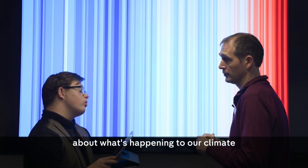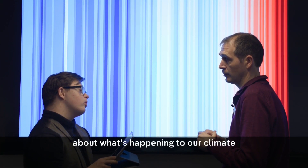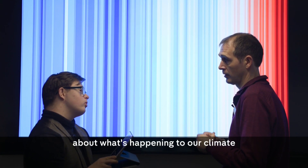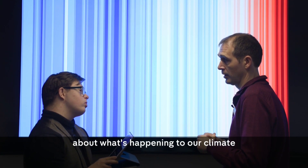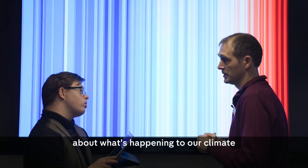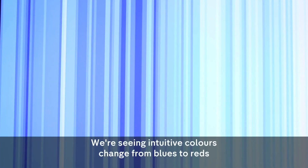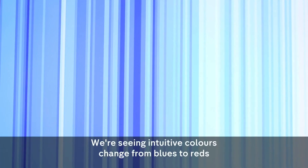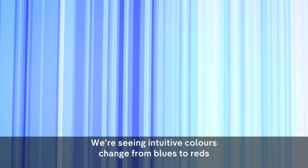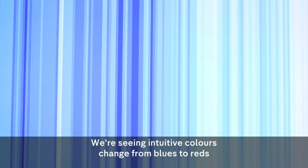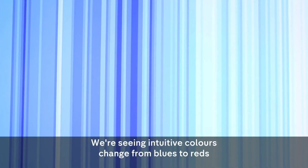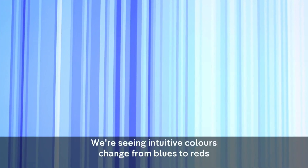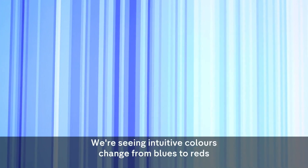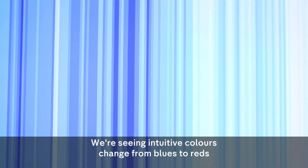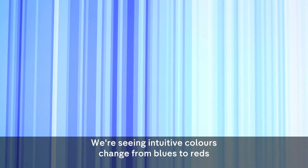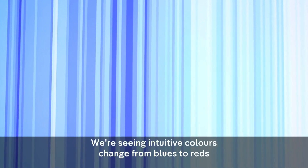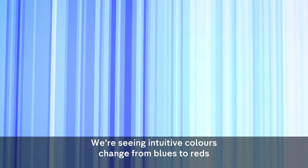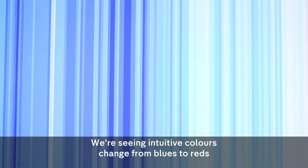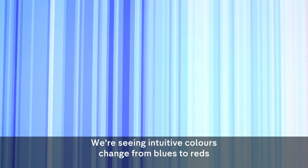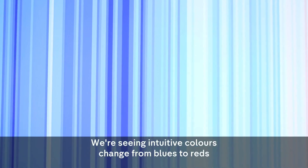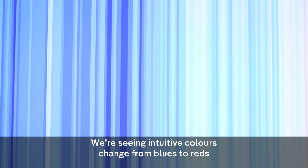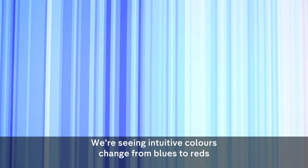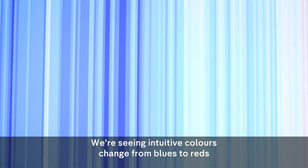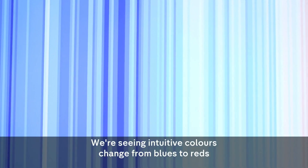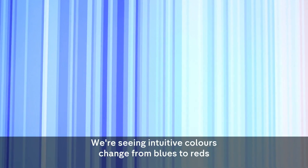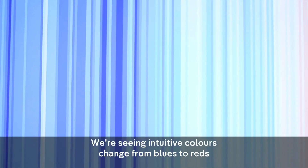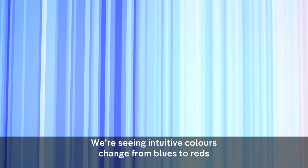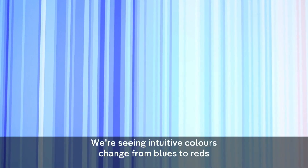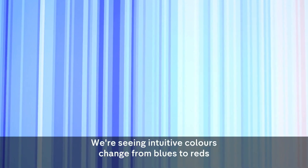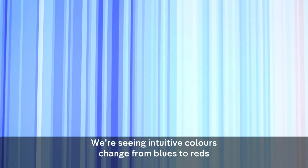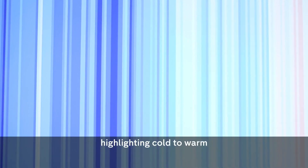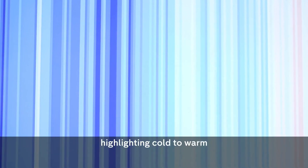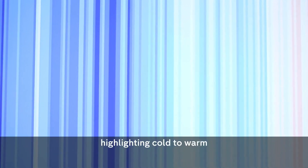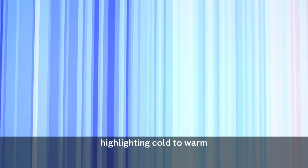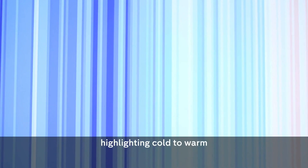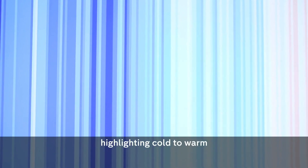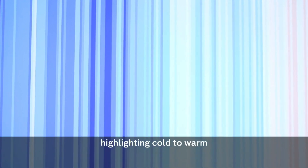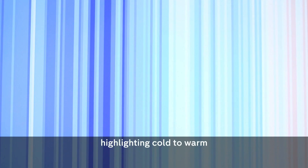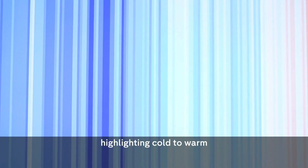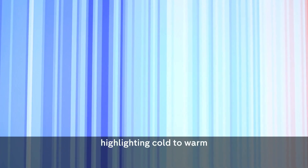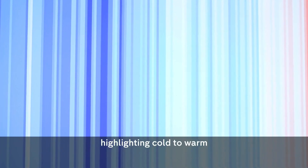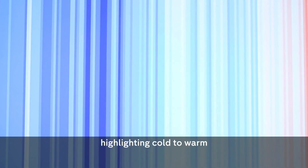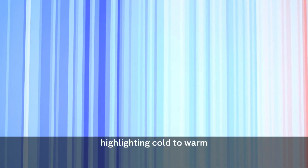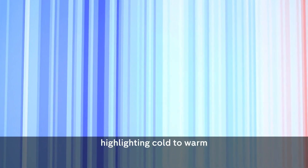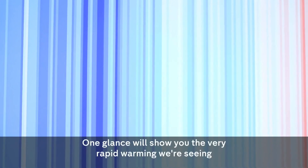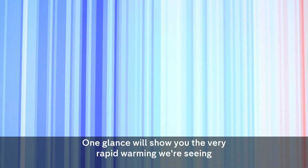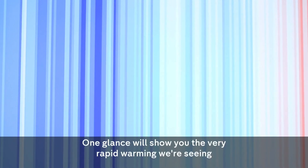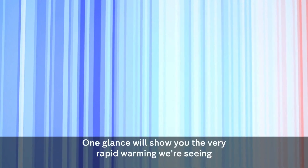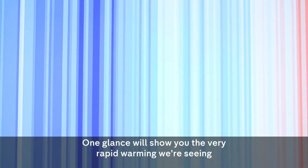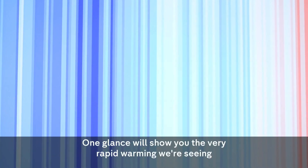to our climate. We're seeing intuitive colours change from blues to reds, highlighting cold to warm. One glance will show you the